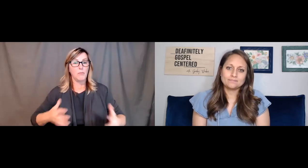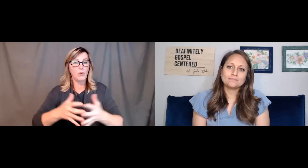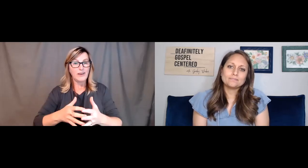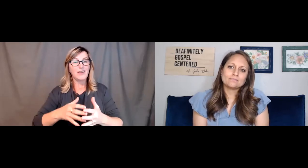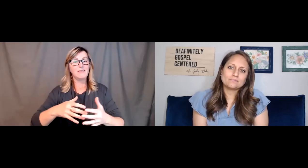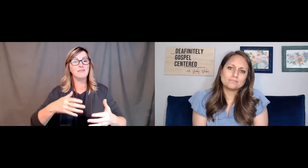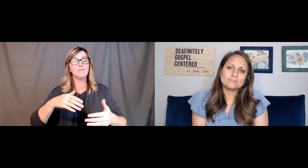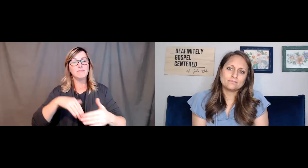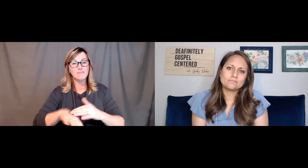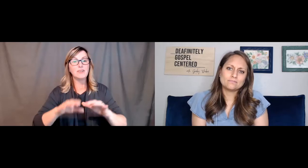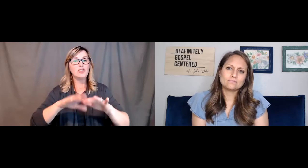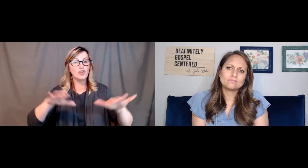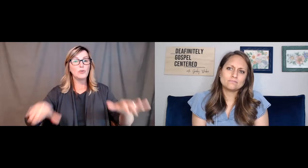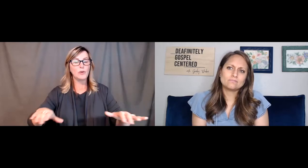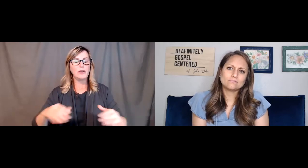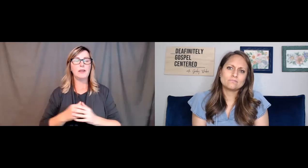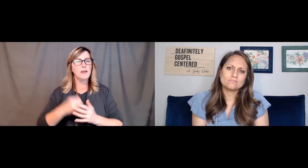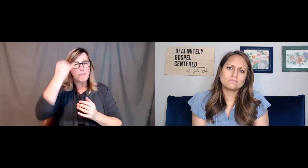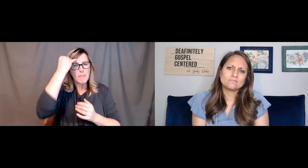had their own children.